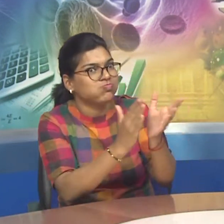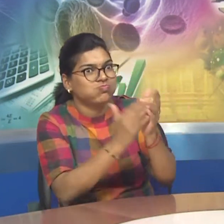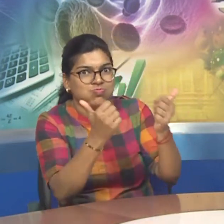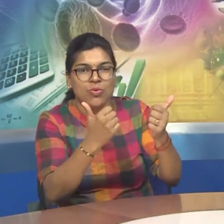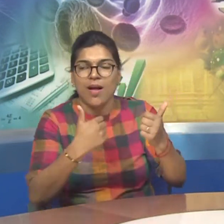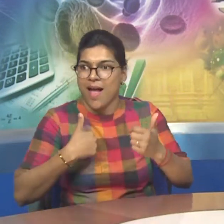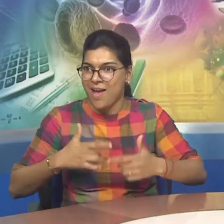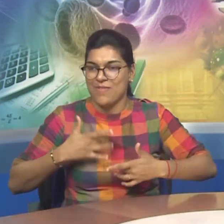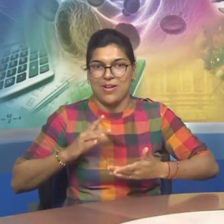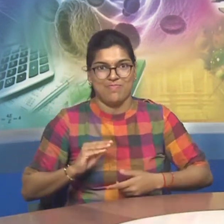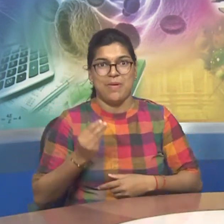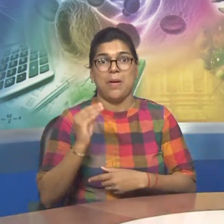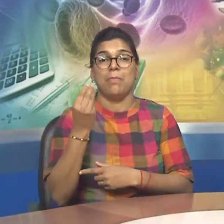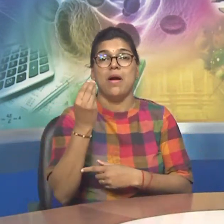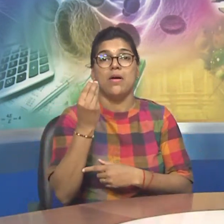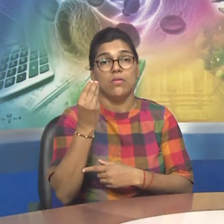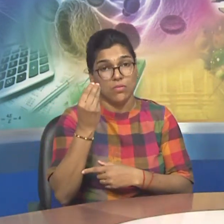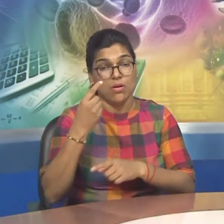whenever we get time.